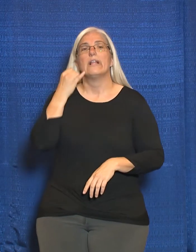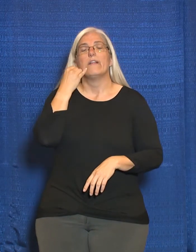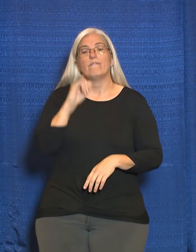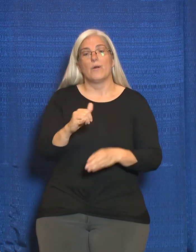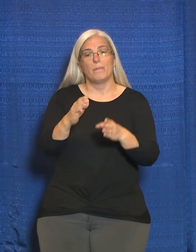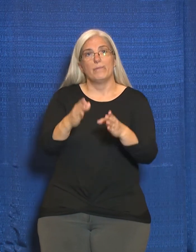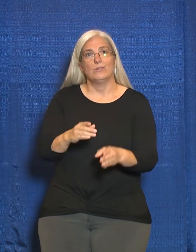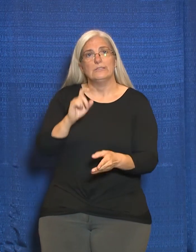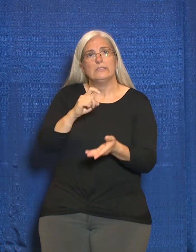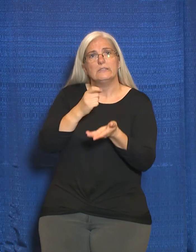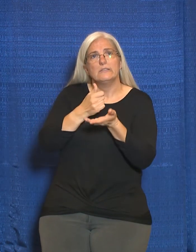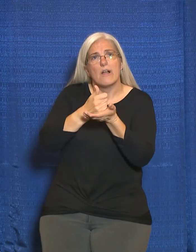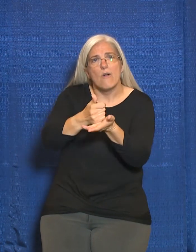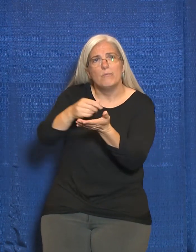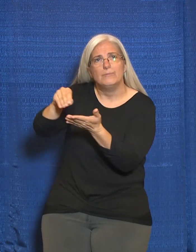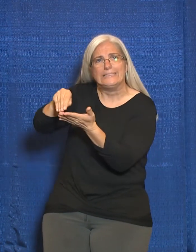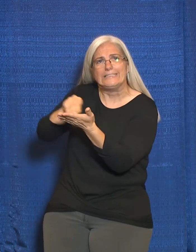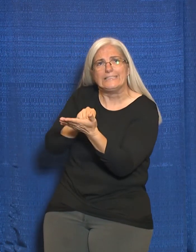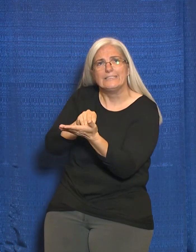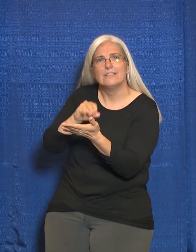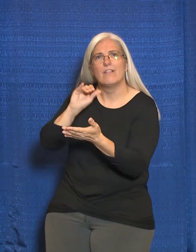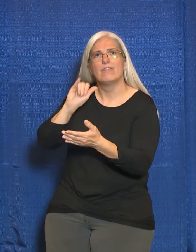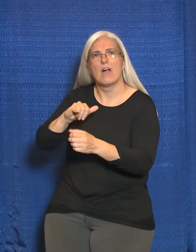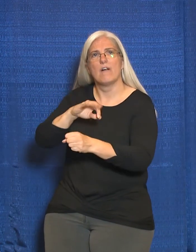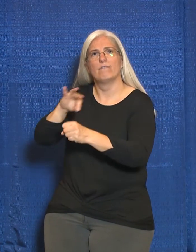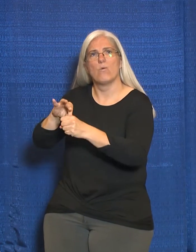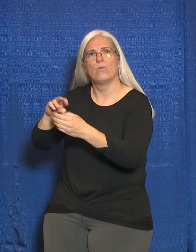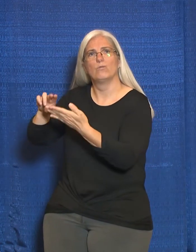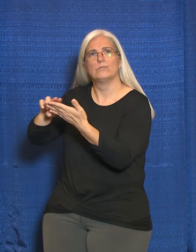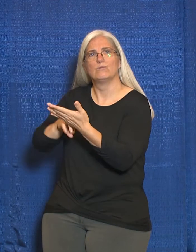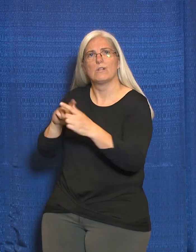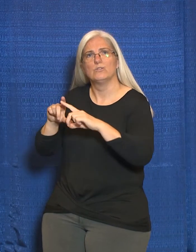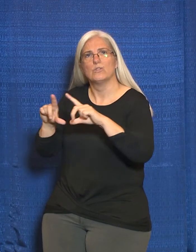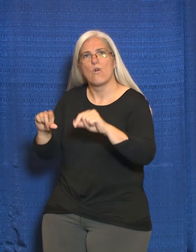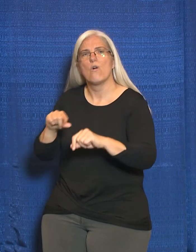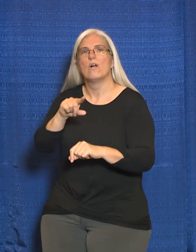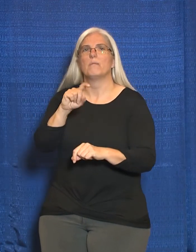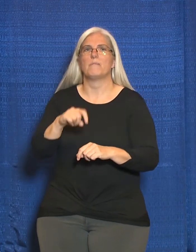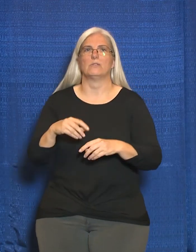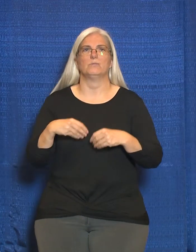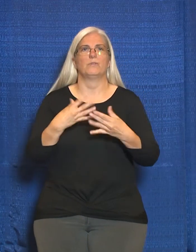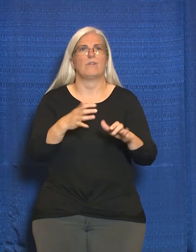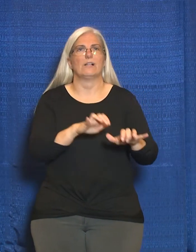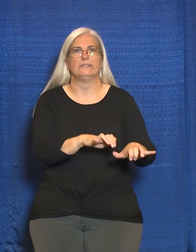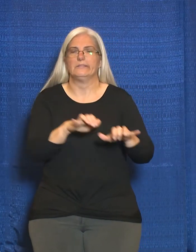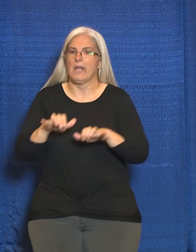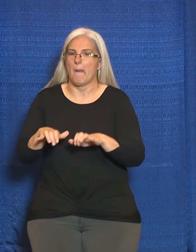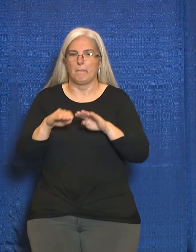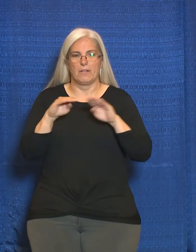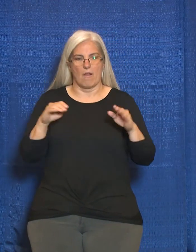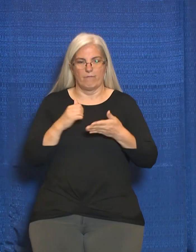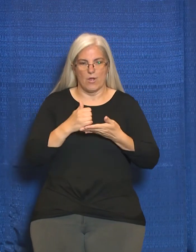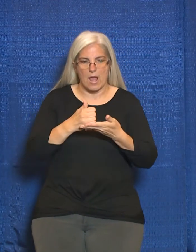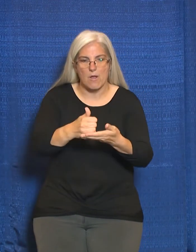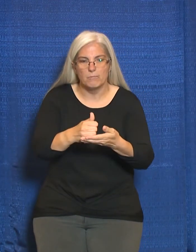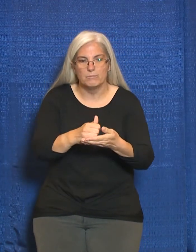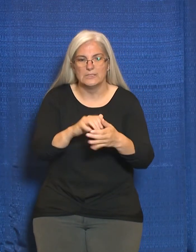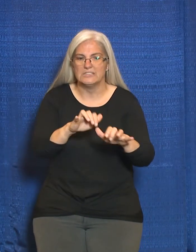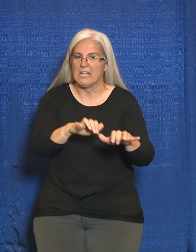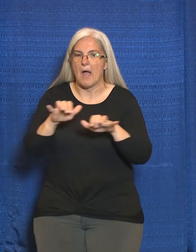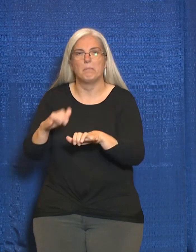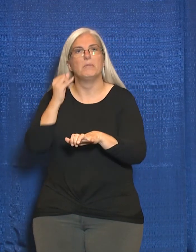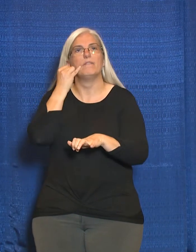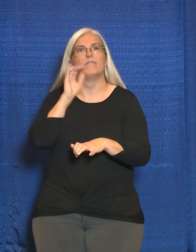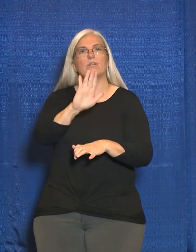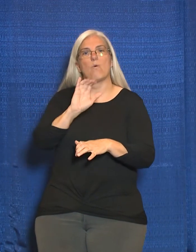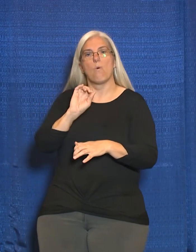If the client needs help filling out the VRC, you must provide the same level of assistance as you would with your agency's own